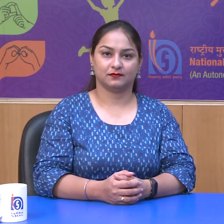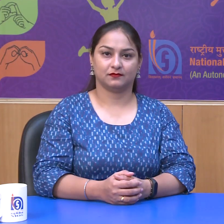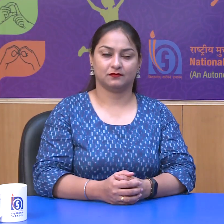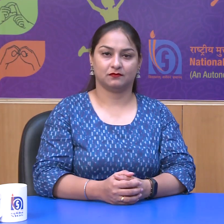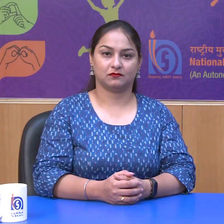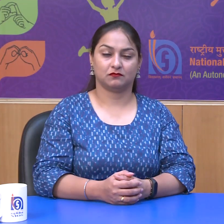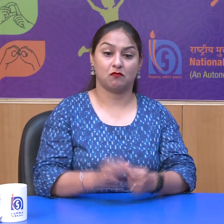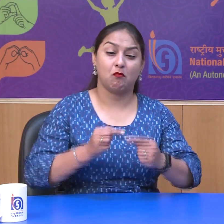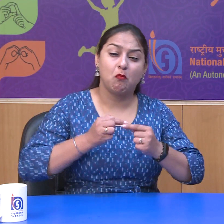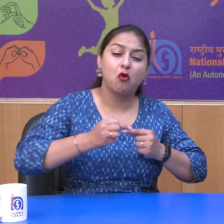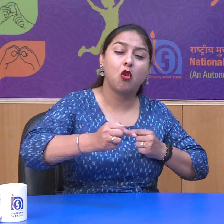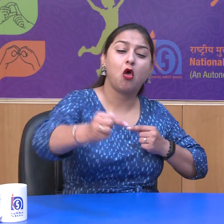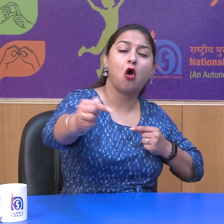long growing season,